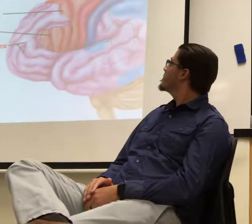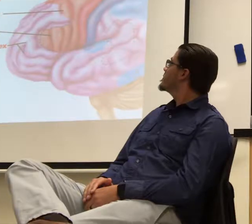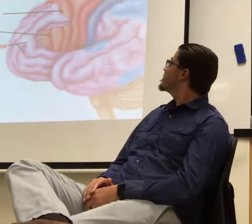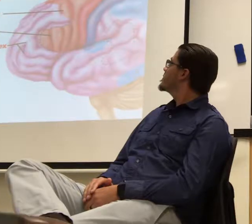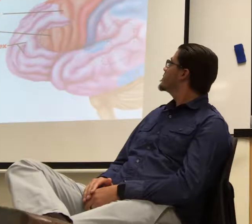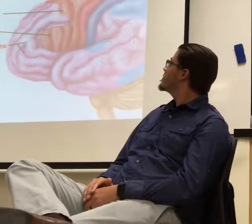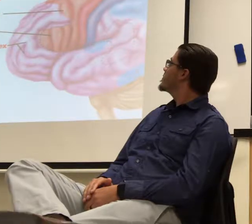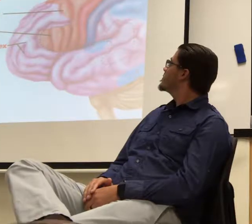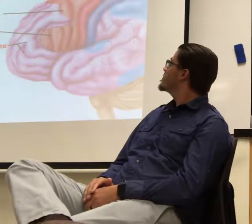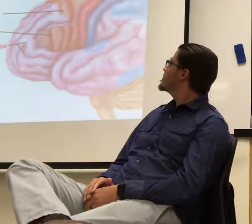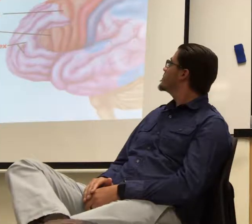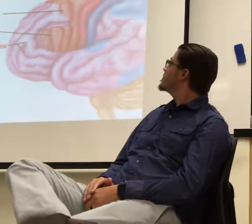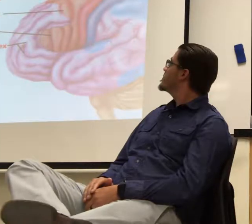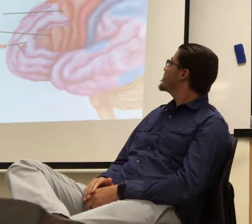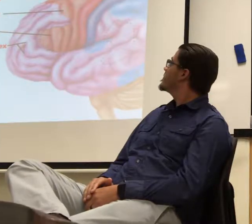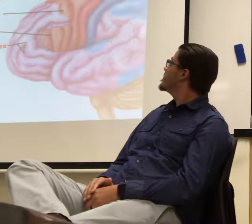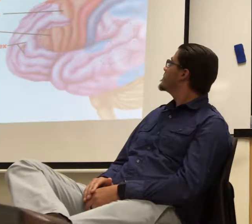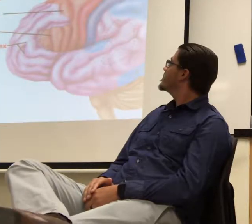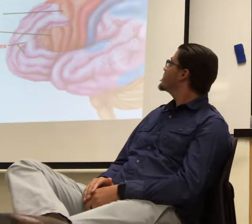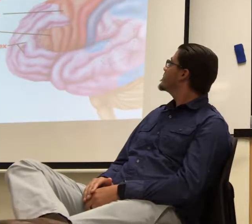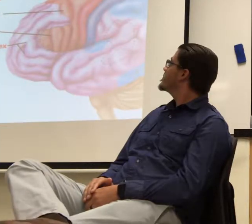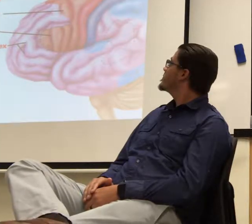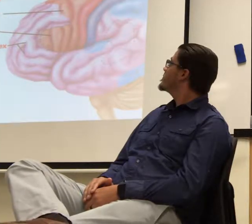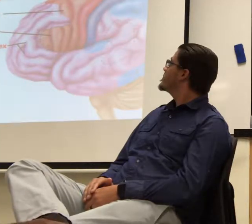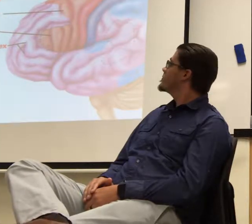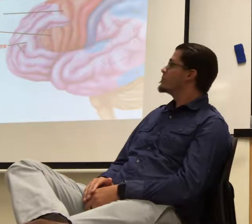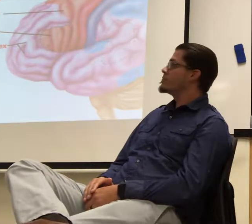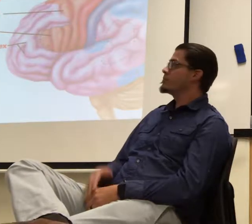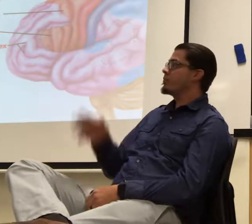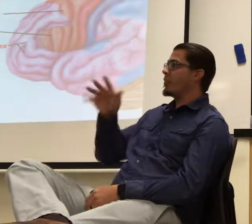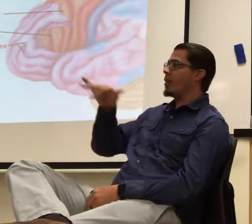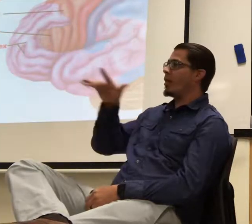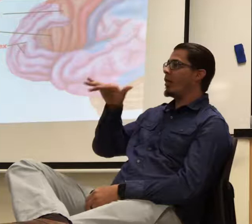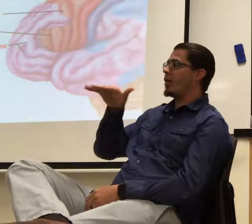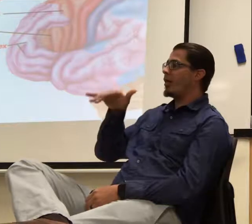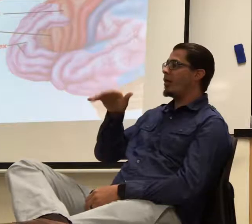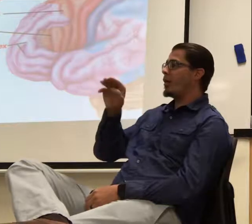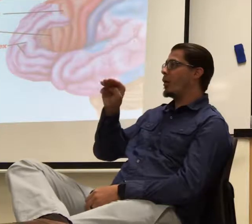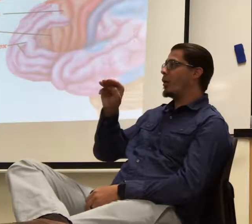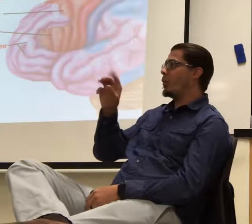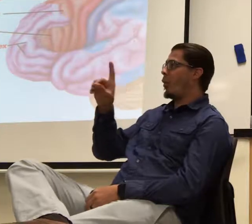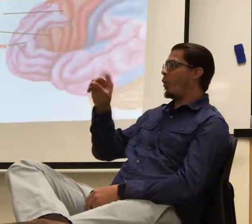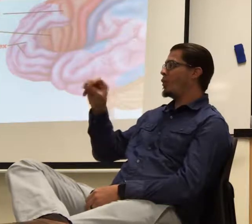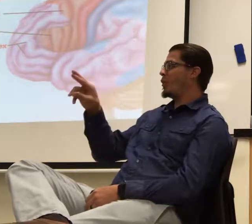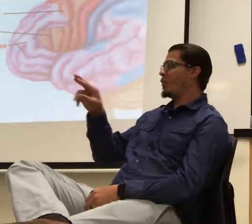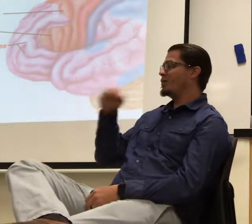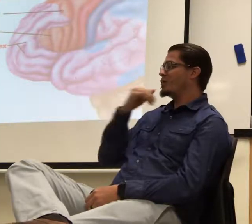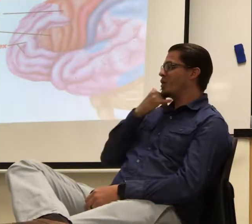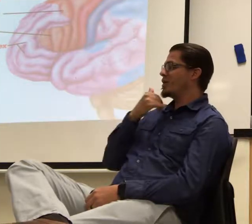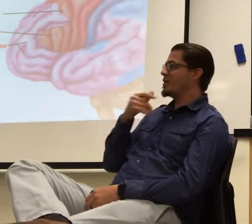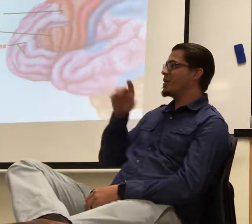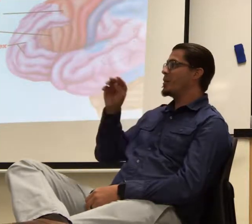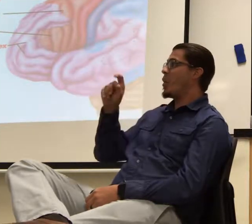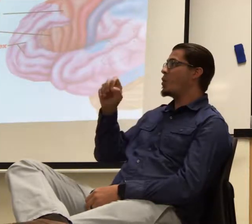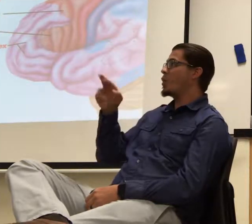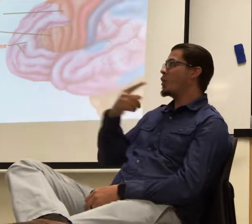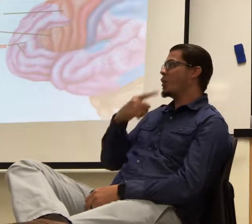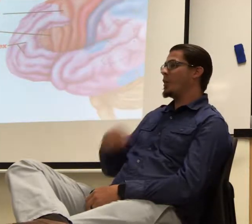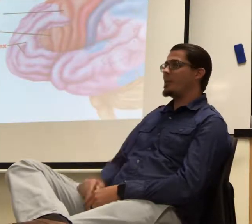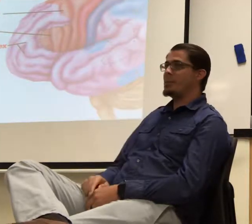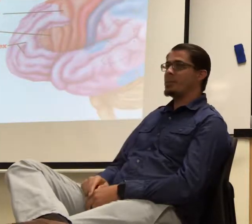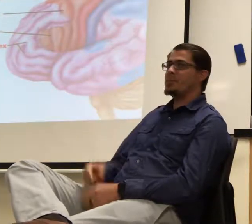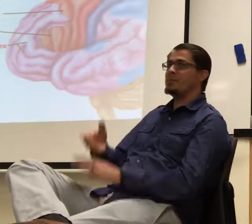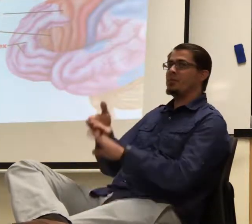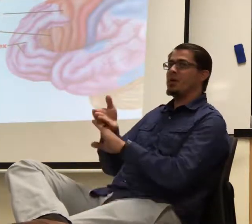Oh, I misspelled motor. Okay, what's wrong with me? Sorry, motor. Premotor cortex.